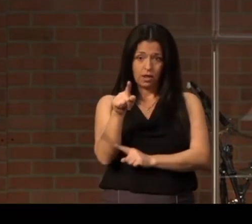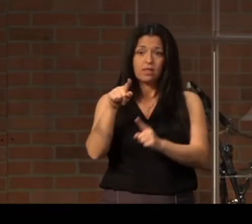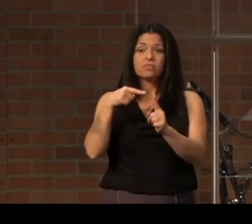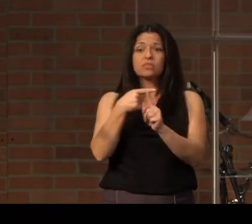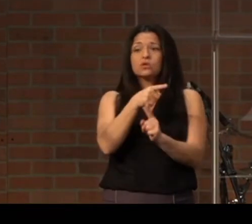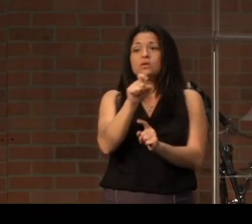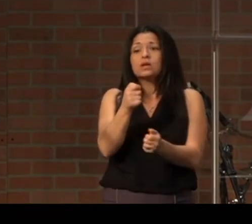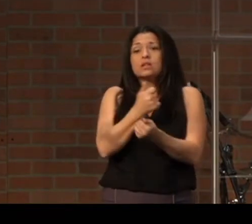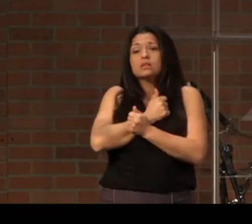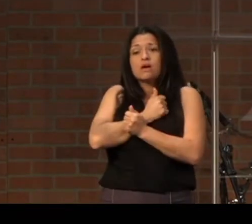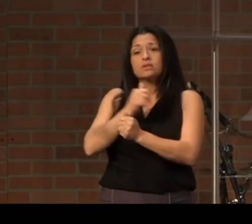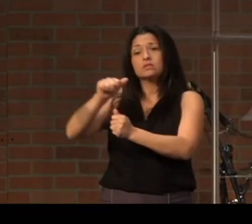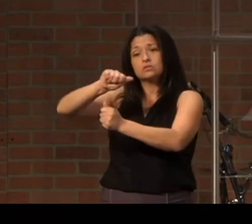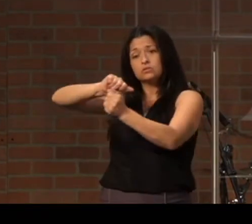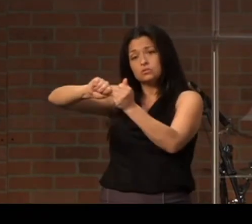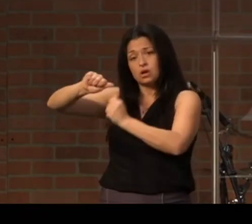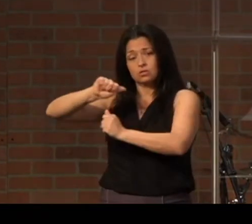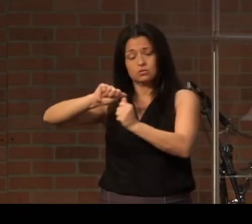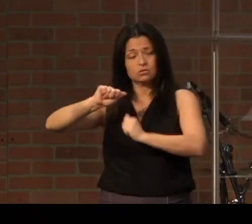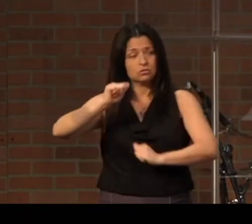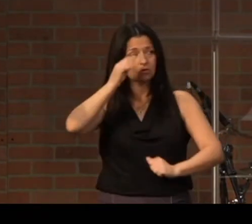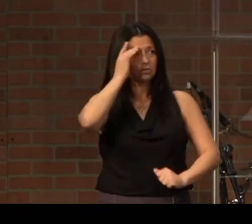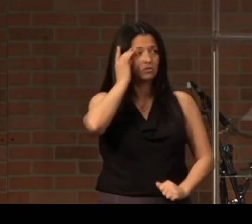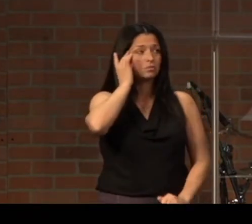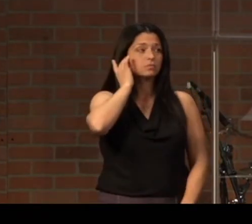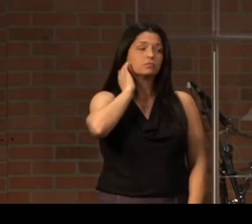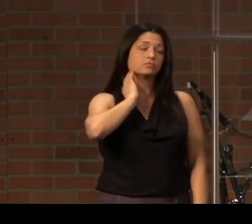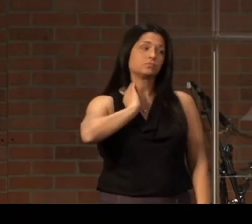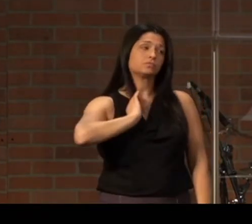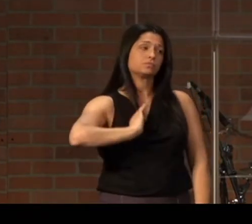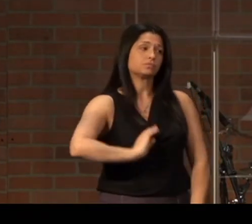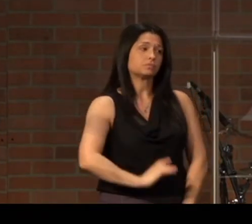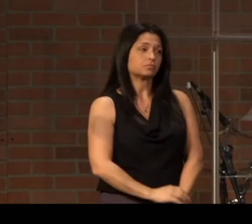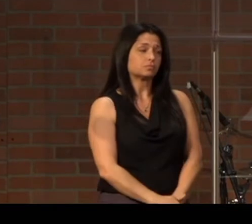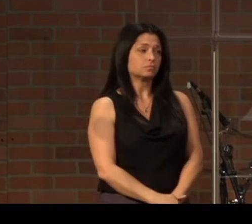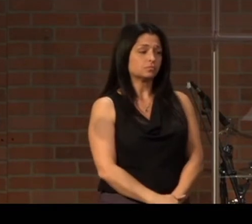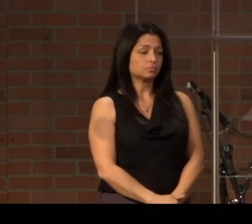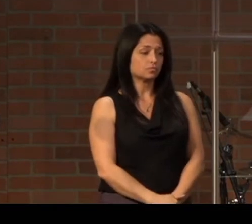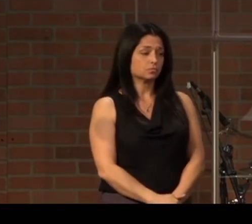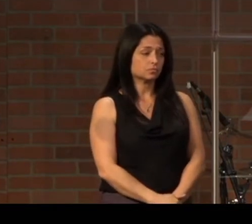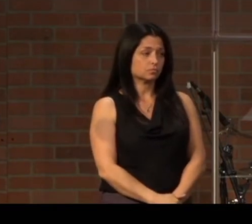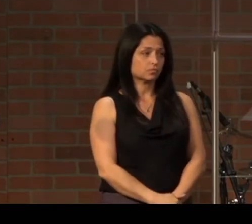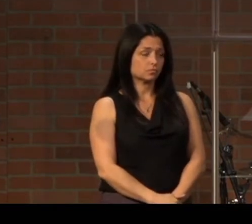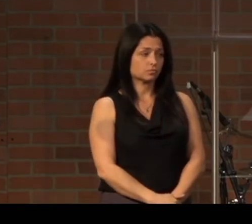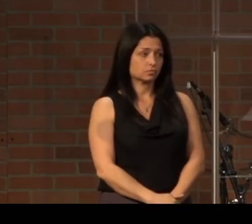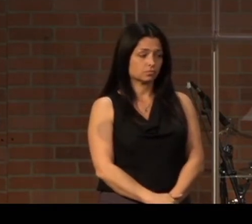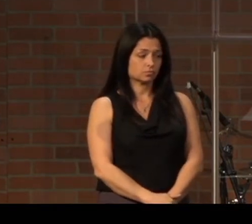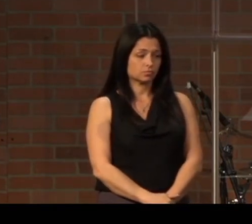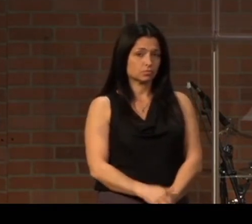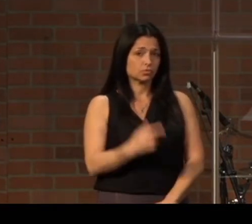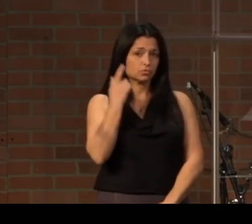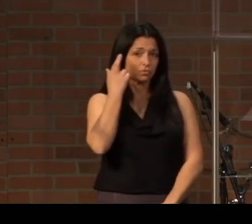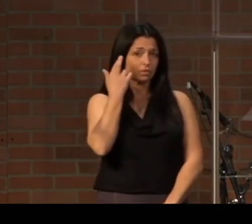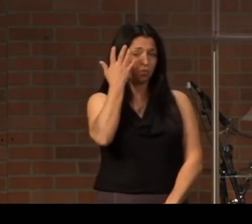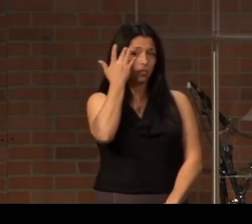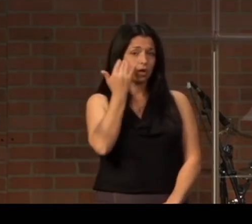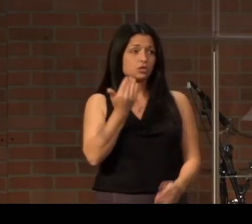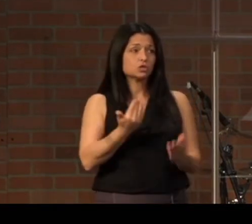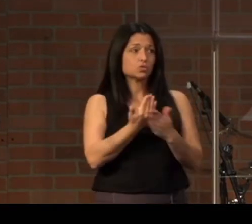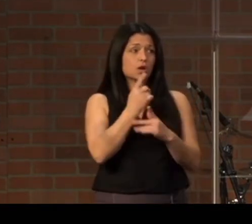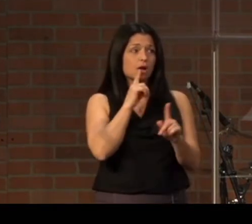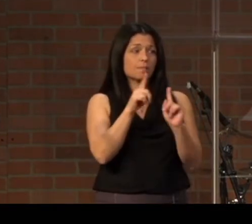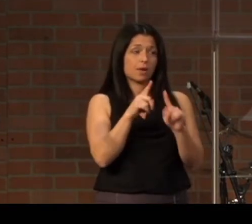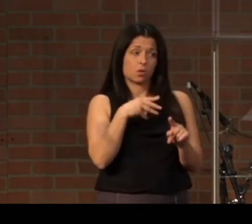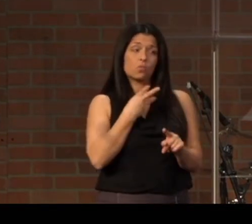another. People often say, well, Smiley, why don't you just say love God and love others? The reason is there's a new commandment here. We're called to love our